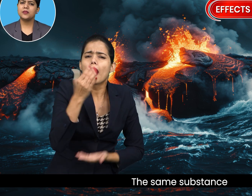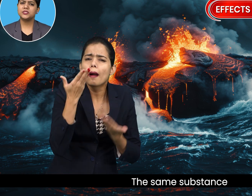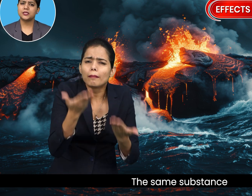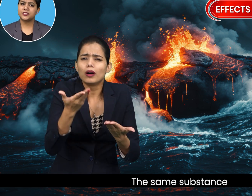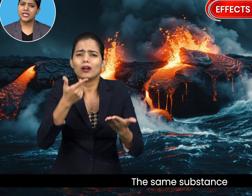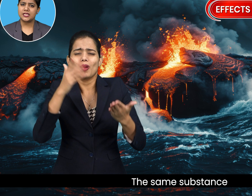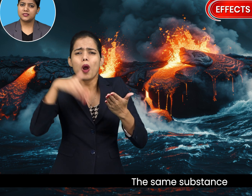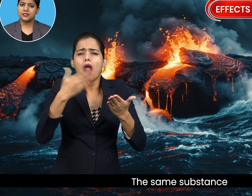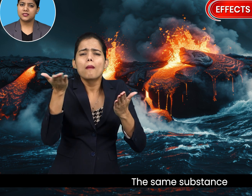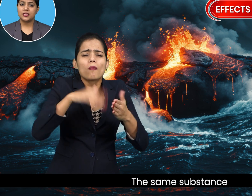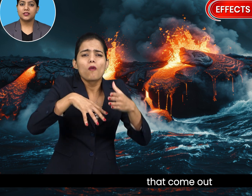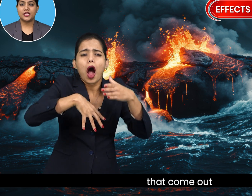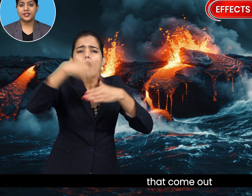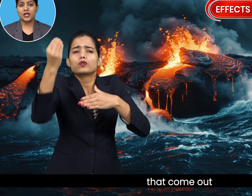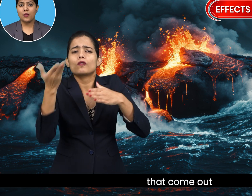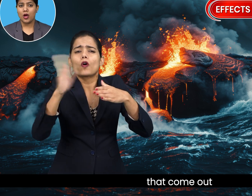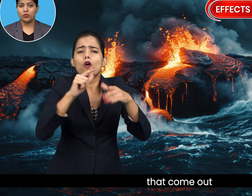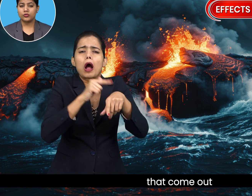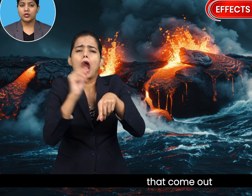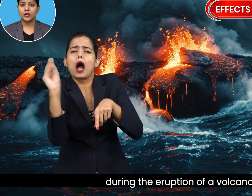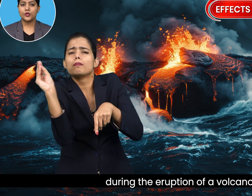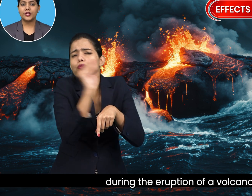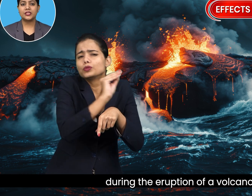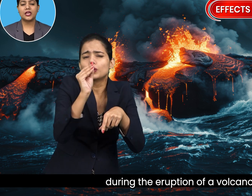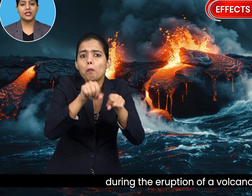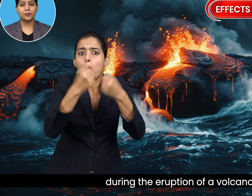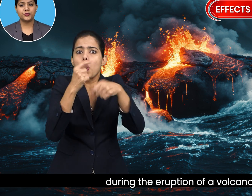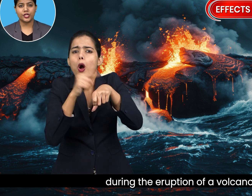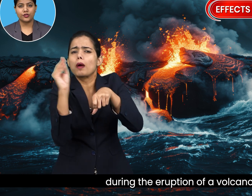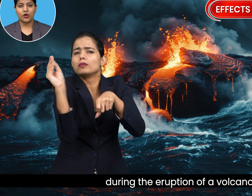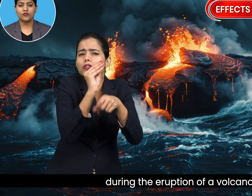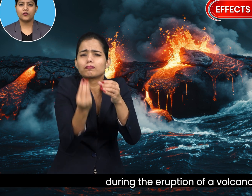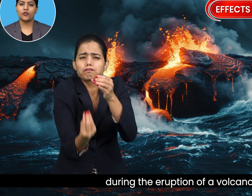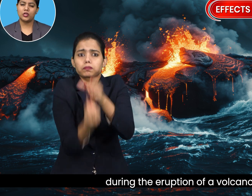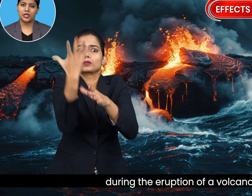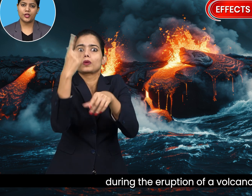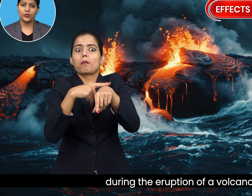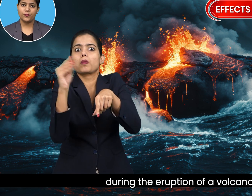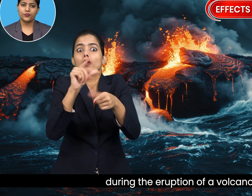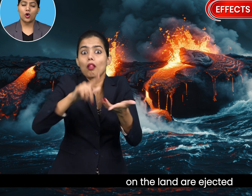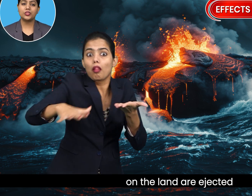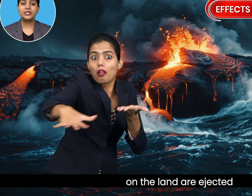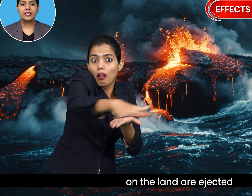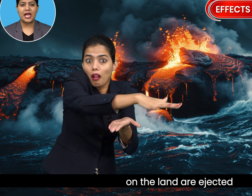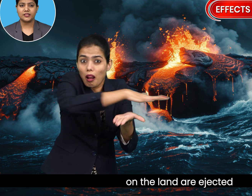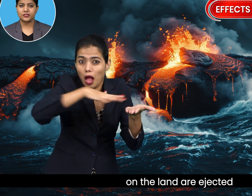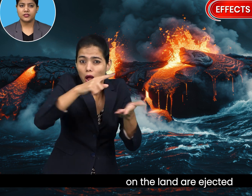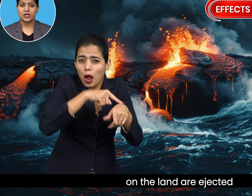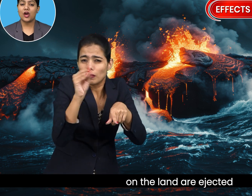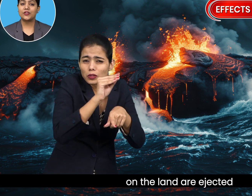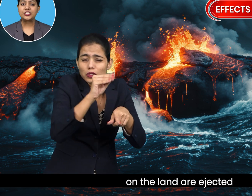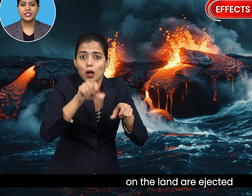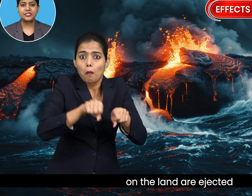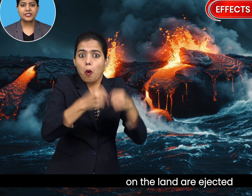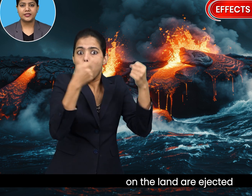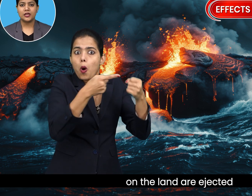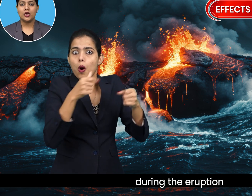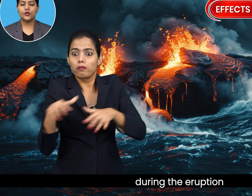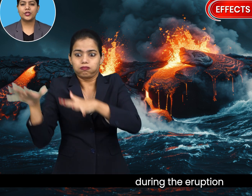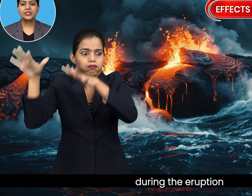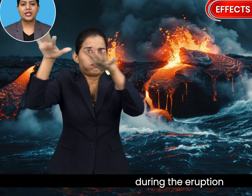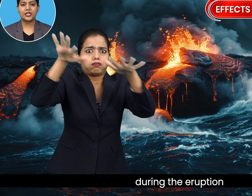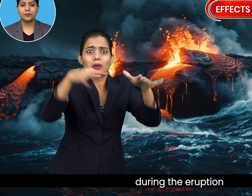The same substance that come out during the eruption of a volcano on the land are